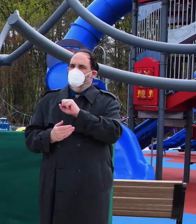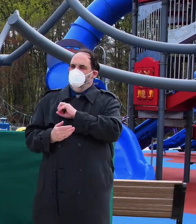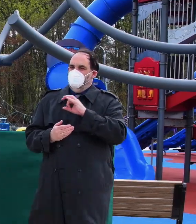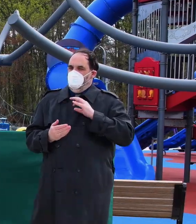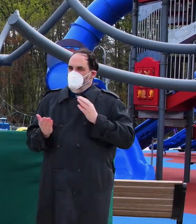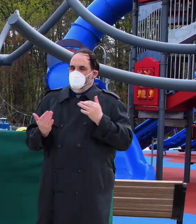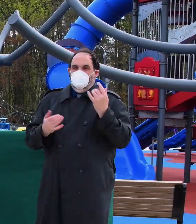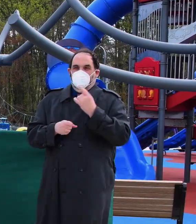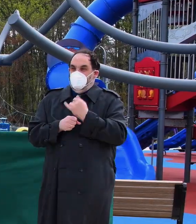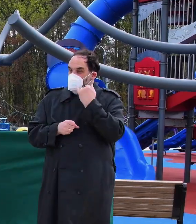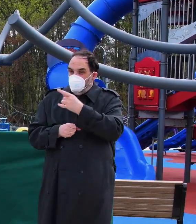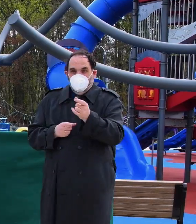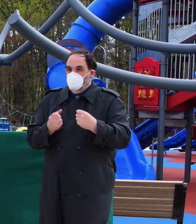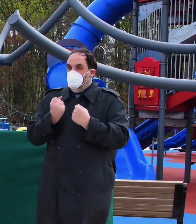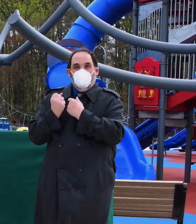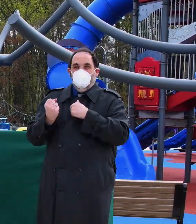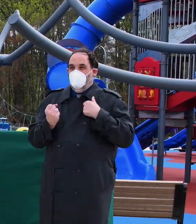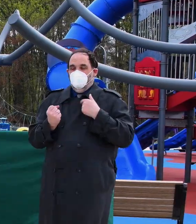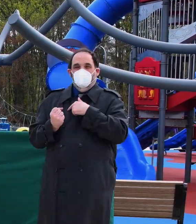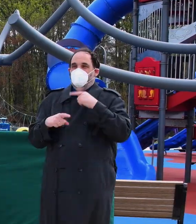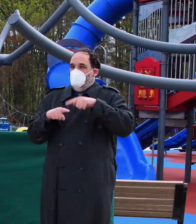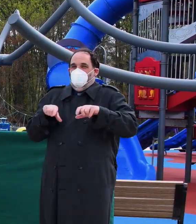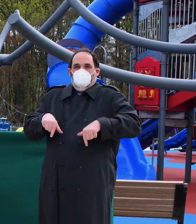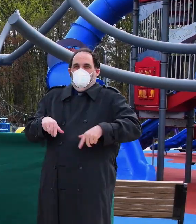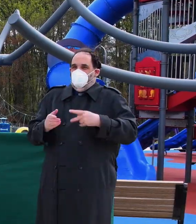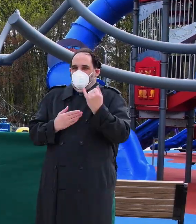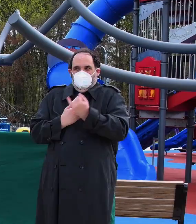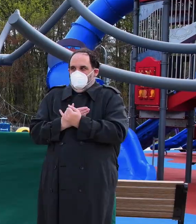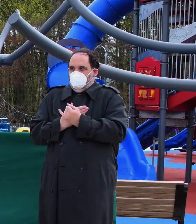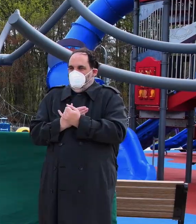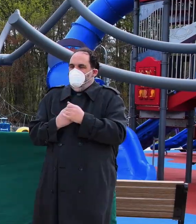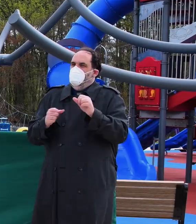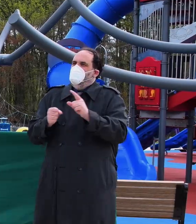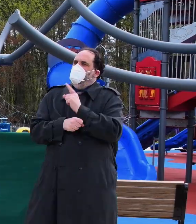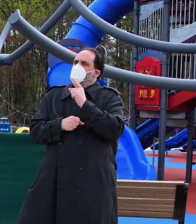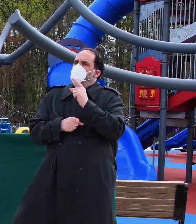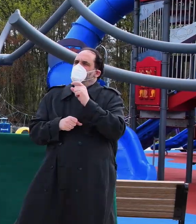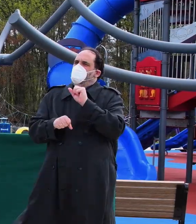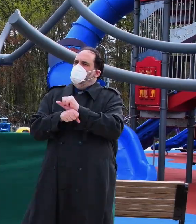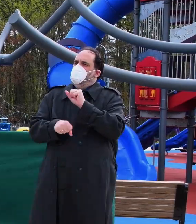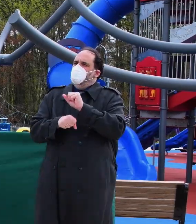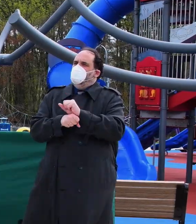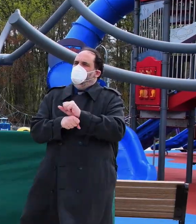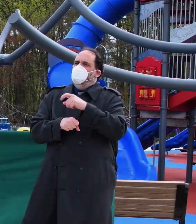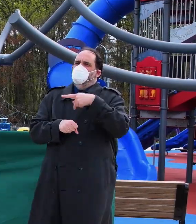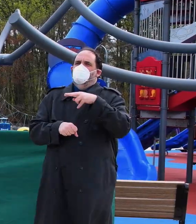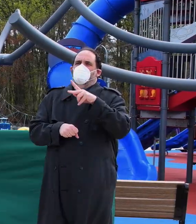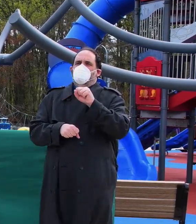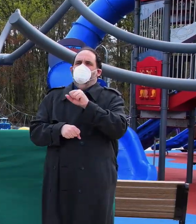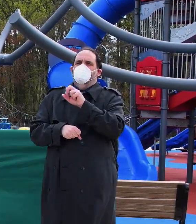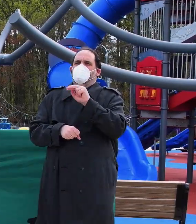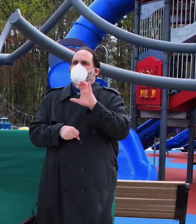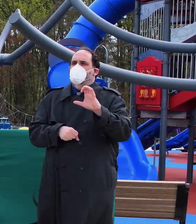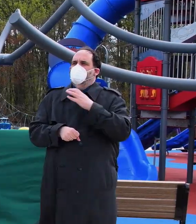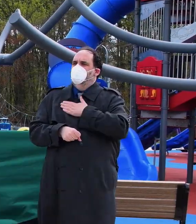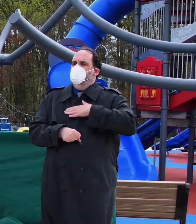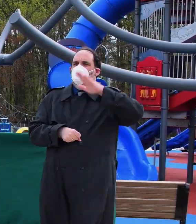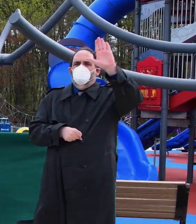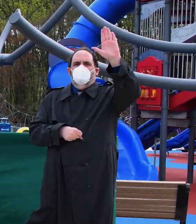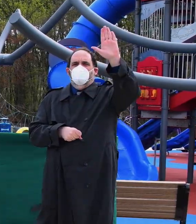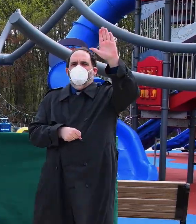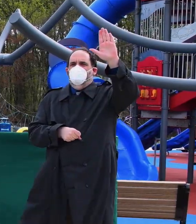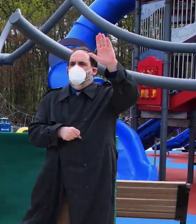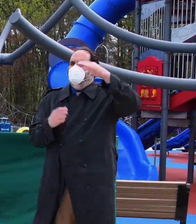projects like this wouldn't happen. Everyone from Recreation Parks, please raise your hand to be recognized. Thank you. Thank you for